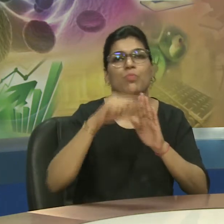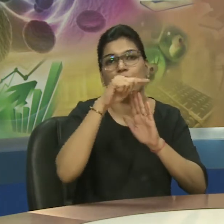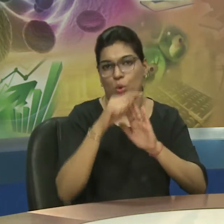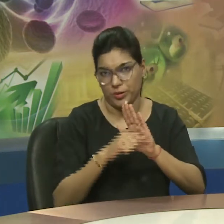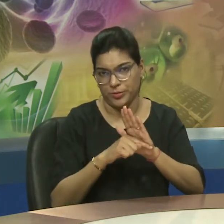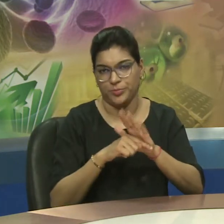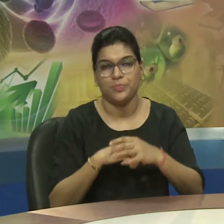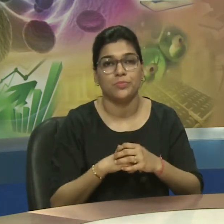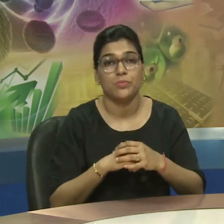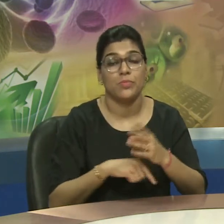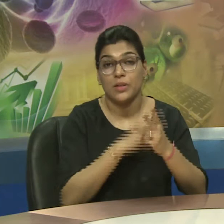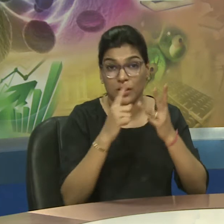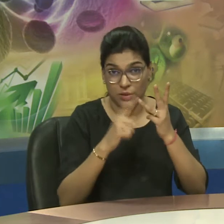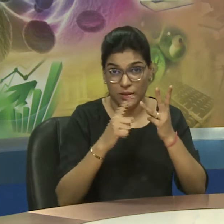Second one is